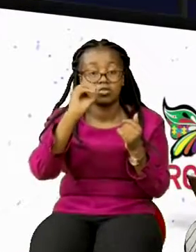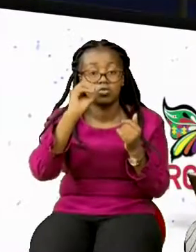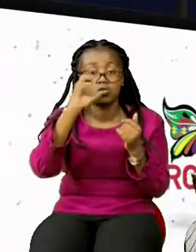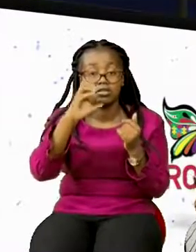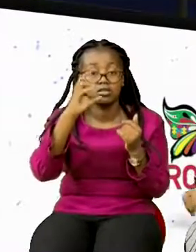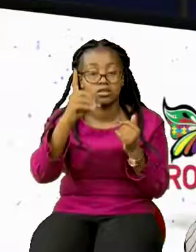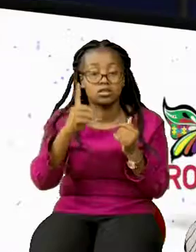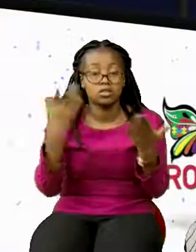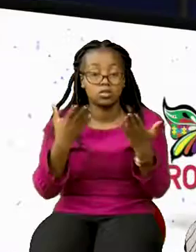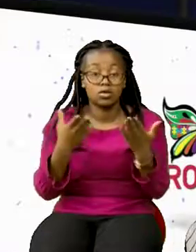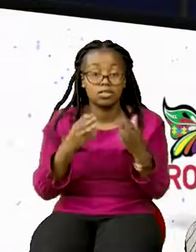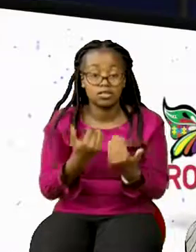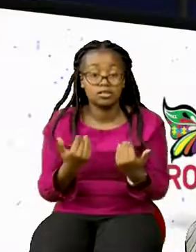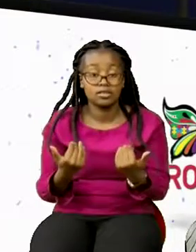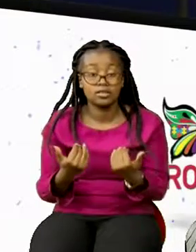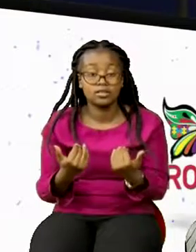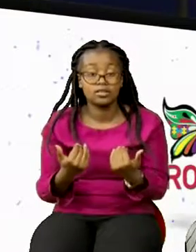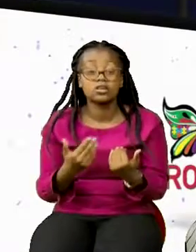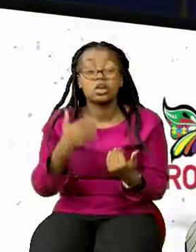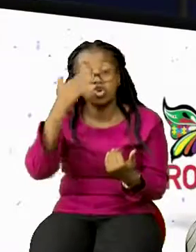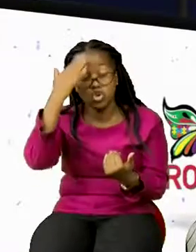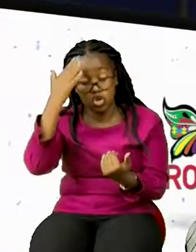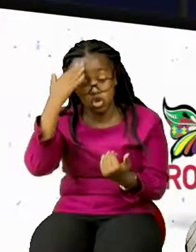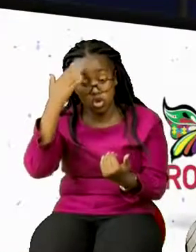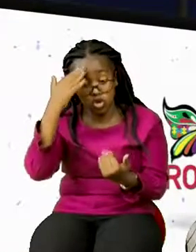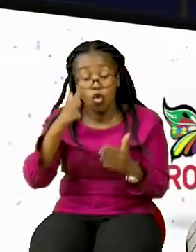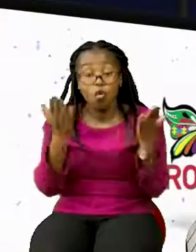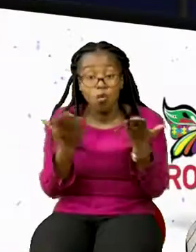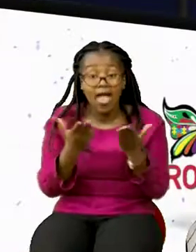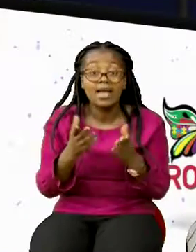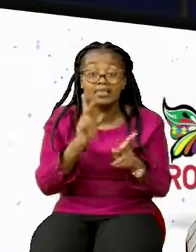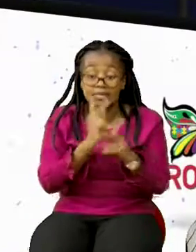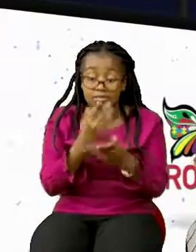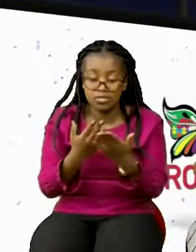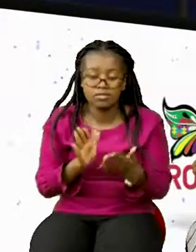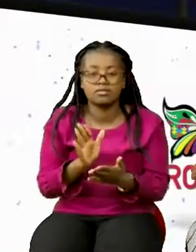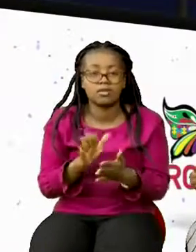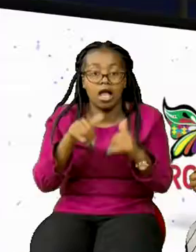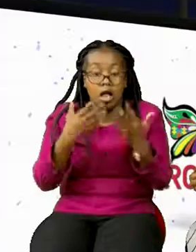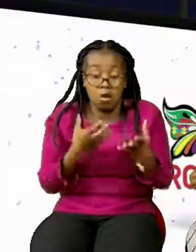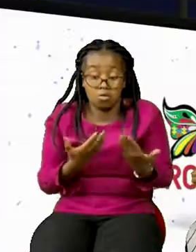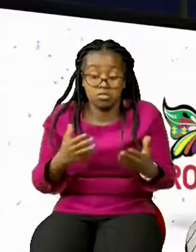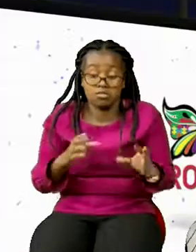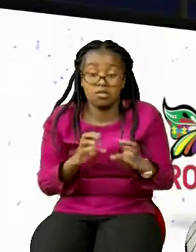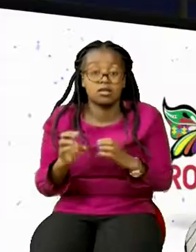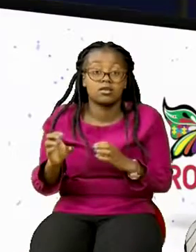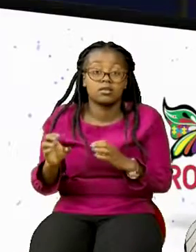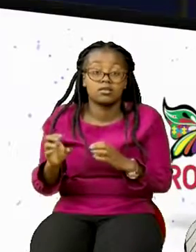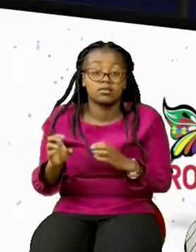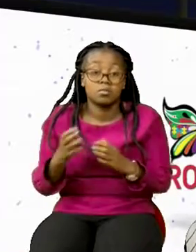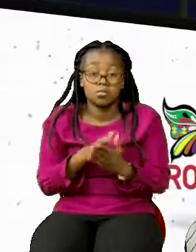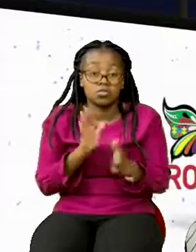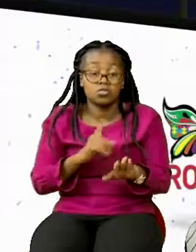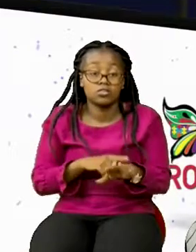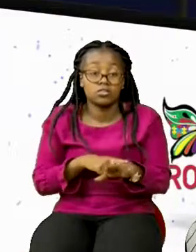the child is very obsessive, like too obsessive it could be in how things are done. Most of the